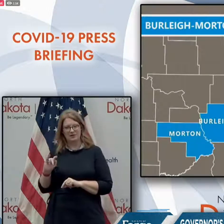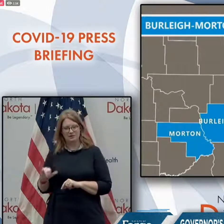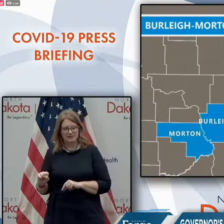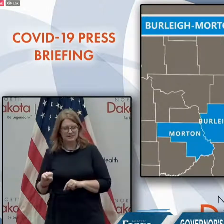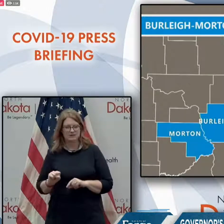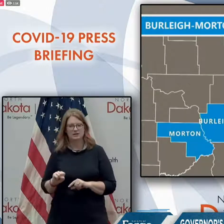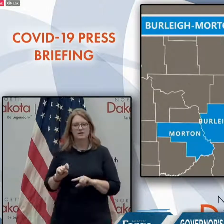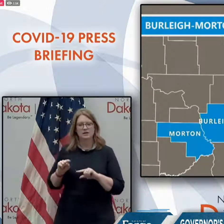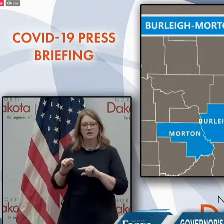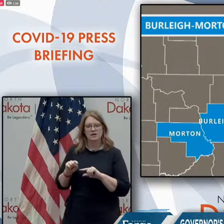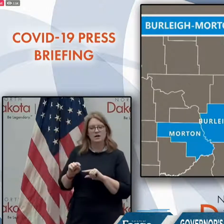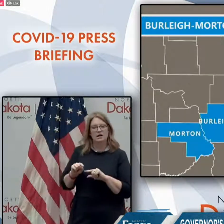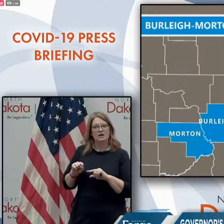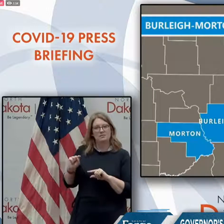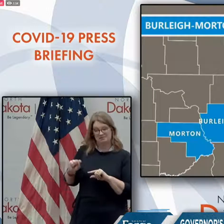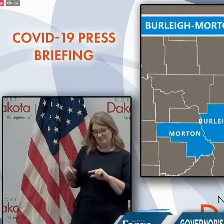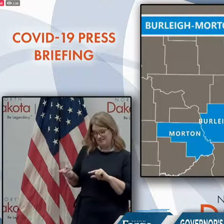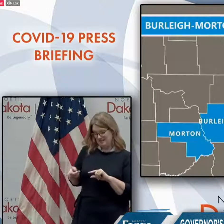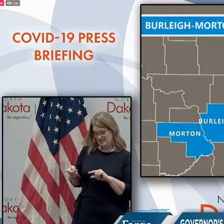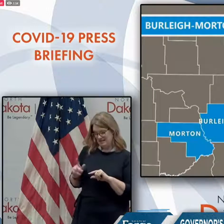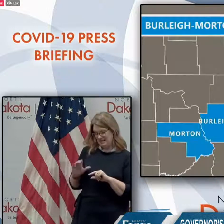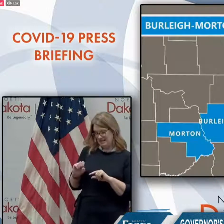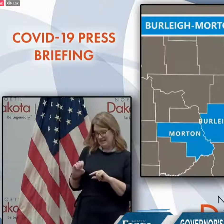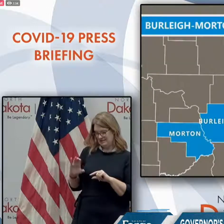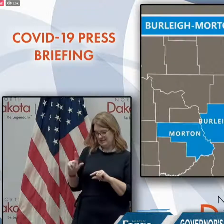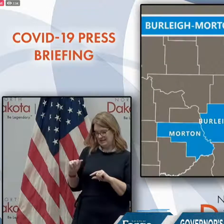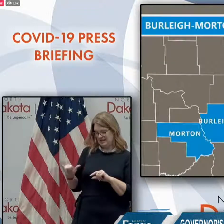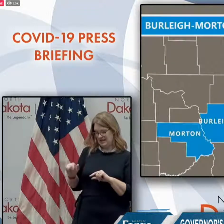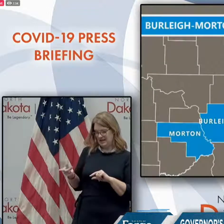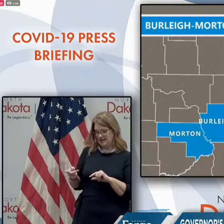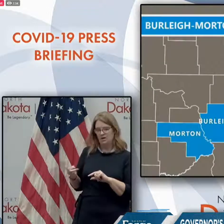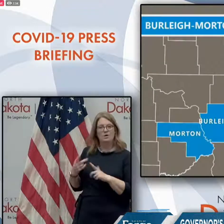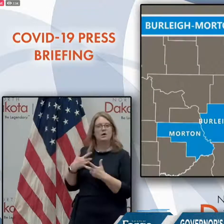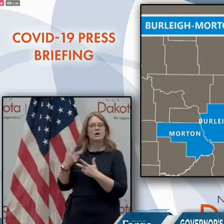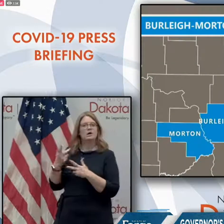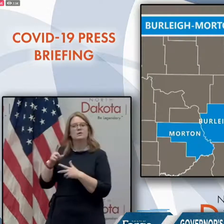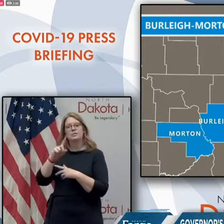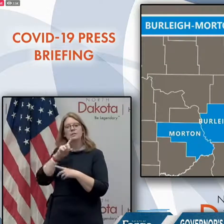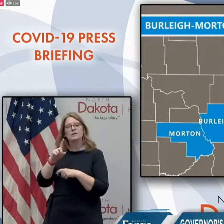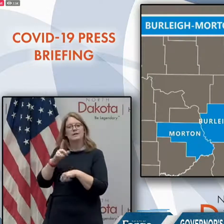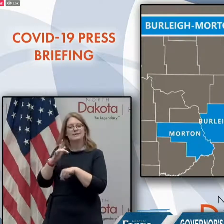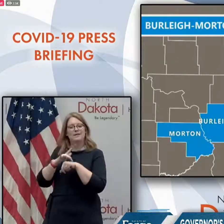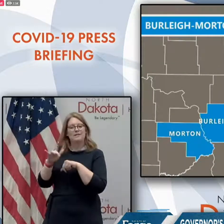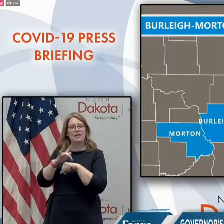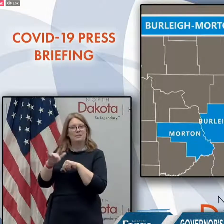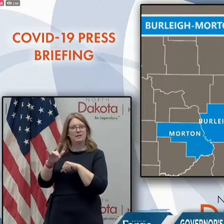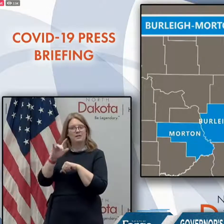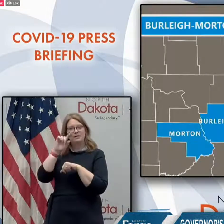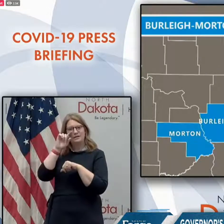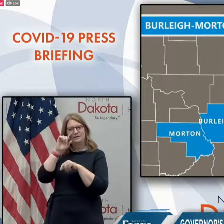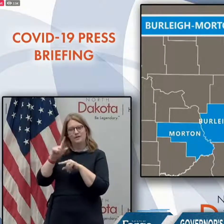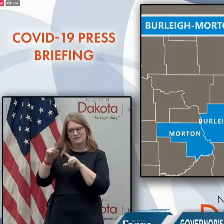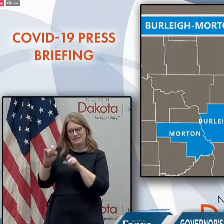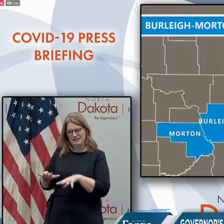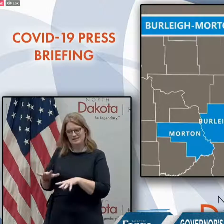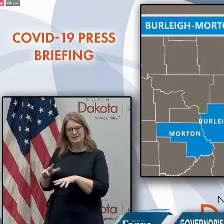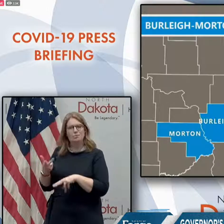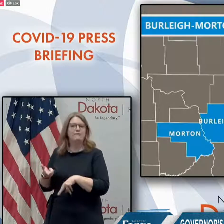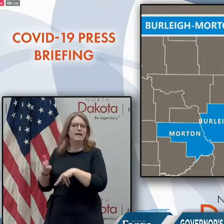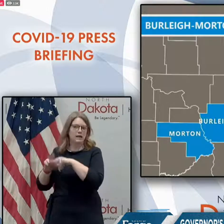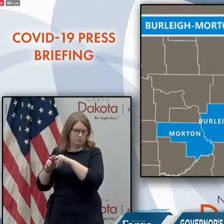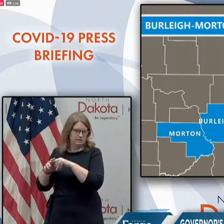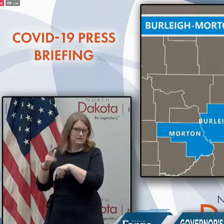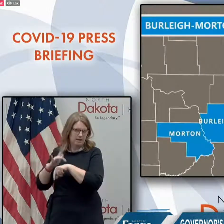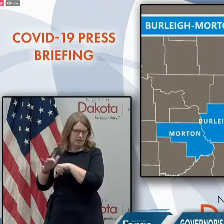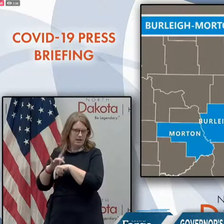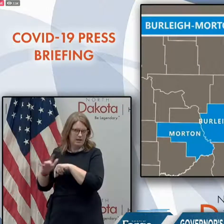Cass and Clay County was by increasing the availability of testing, particularly